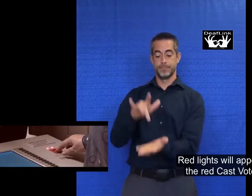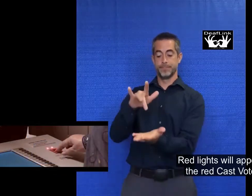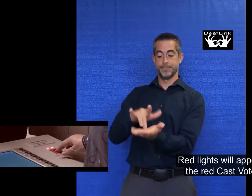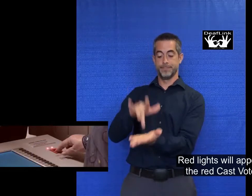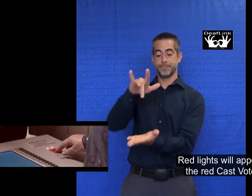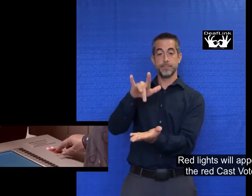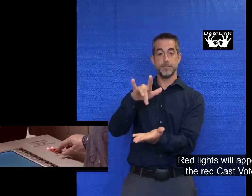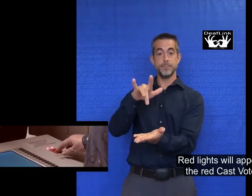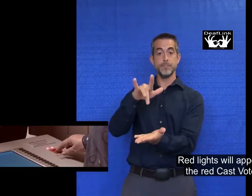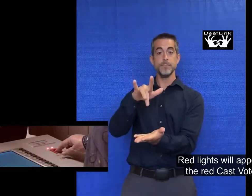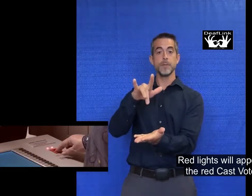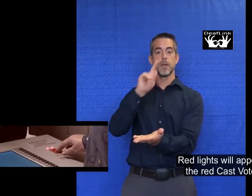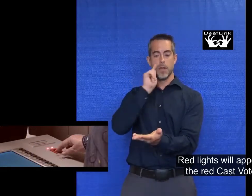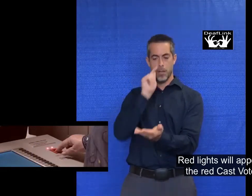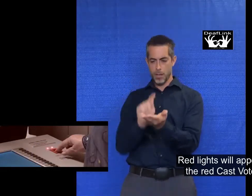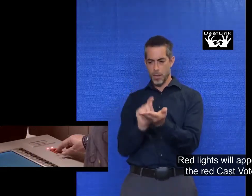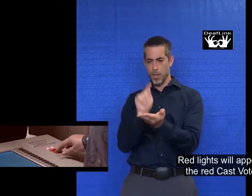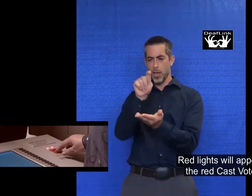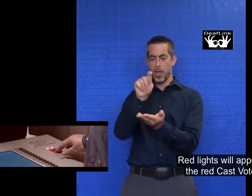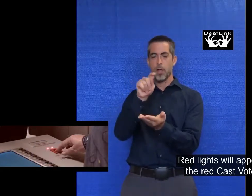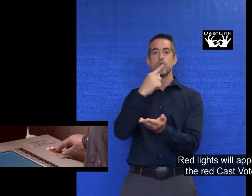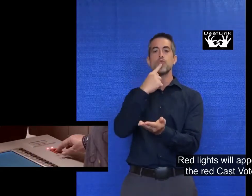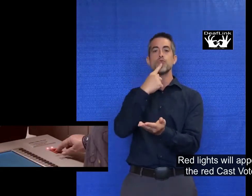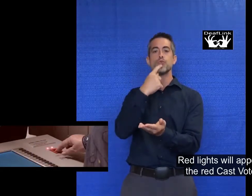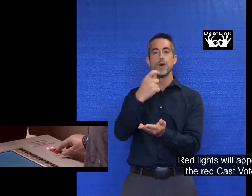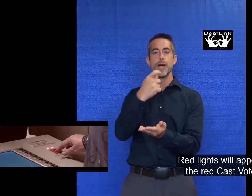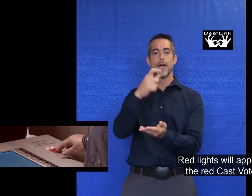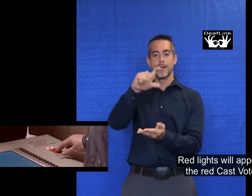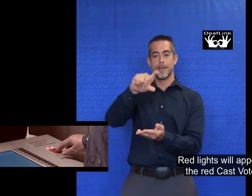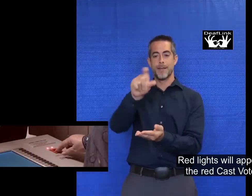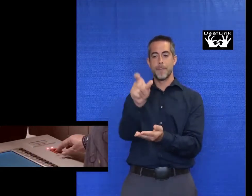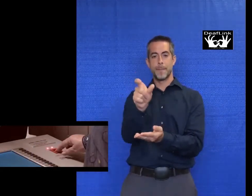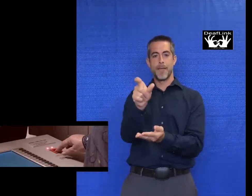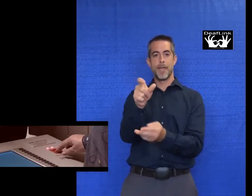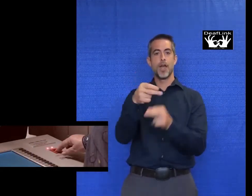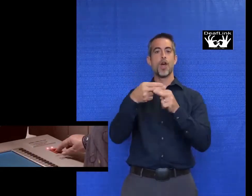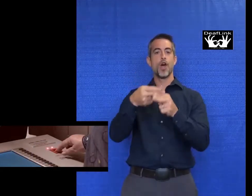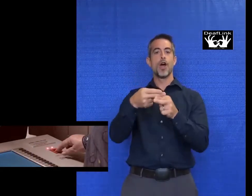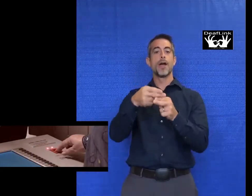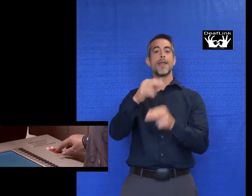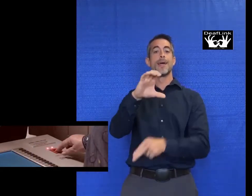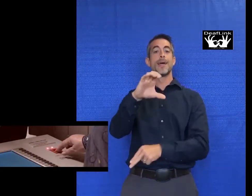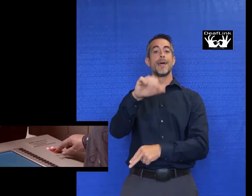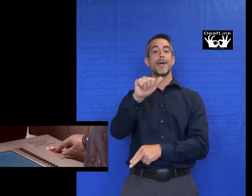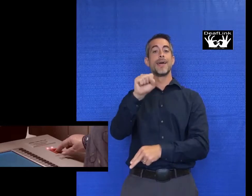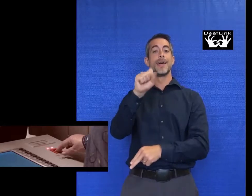Red lights will appear above the red Cast Vote button.